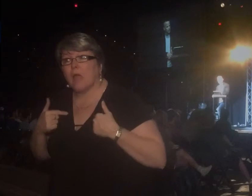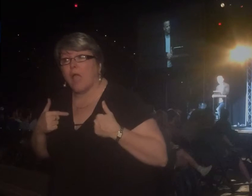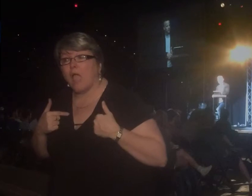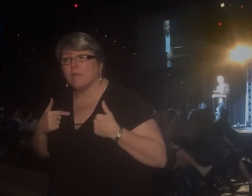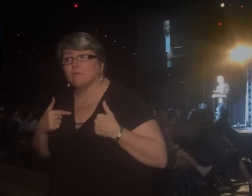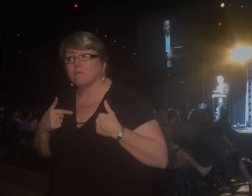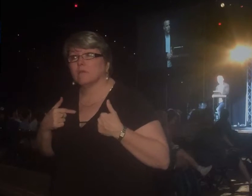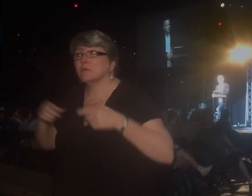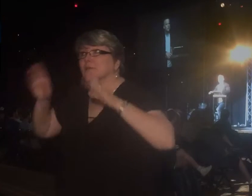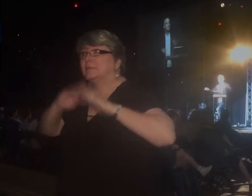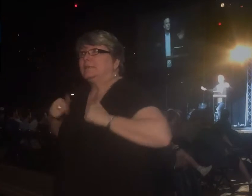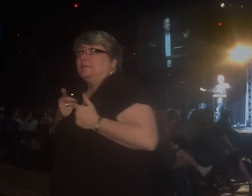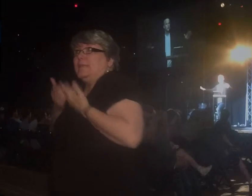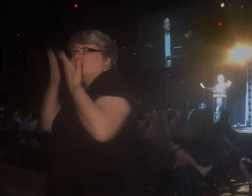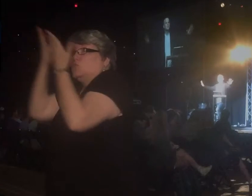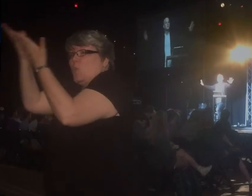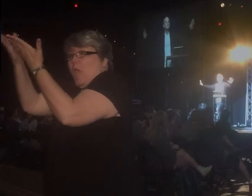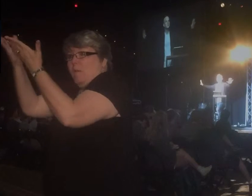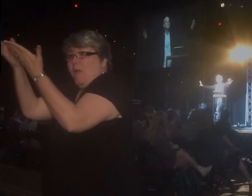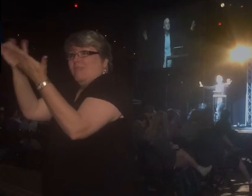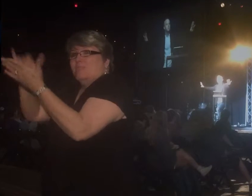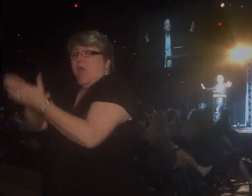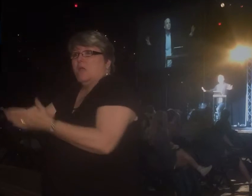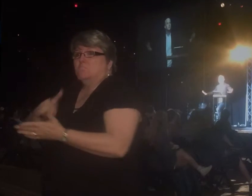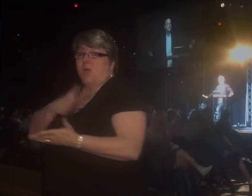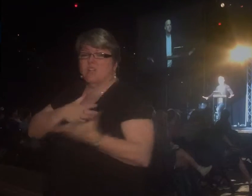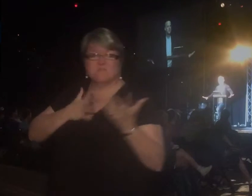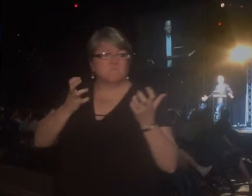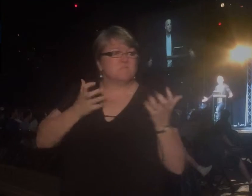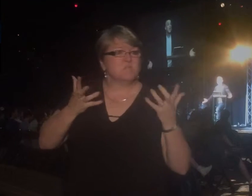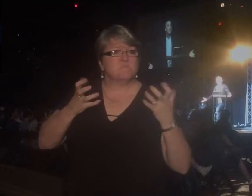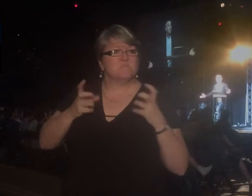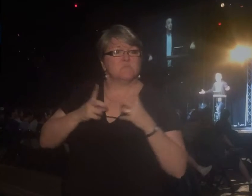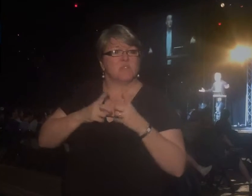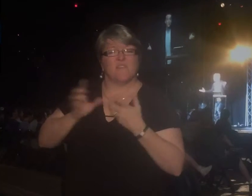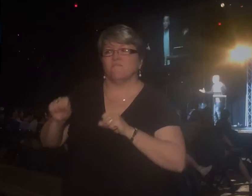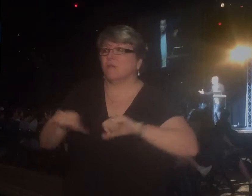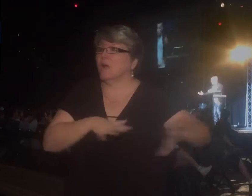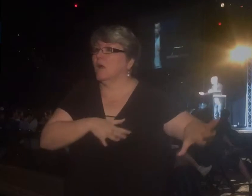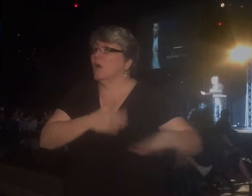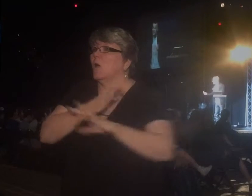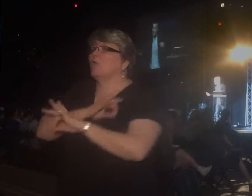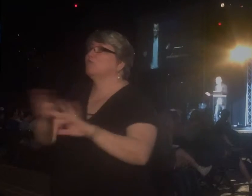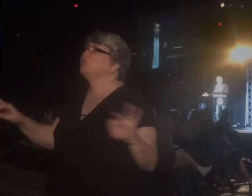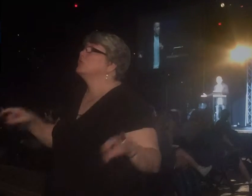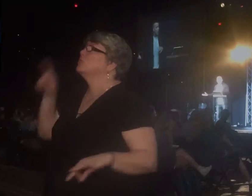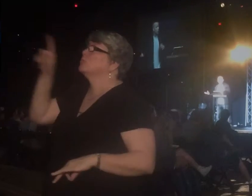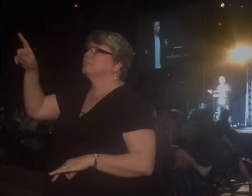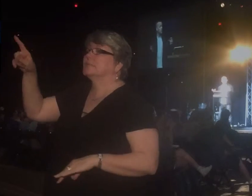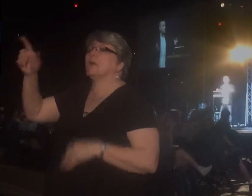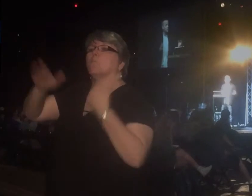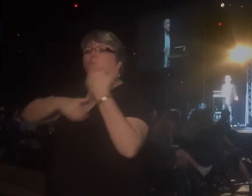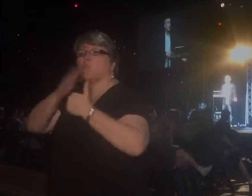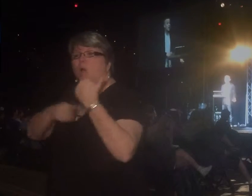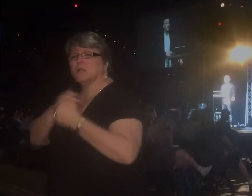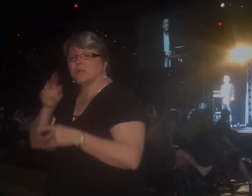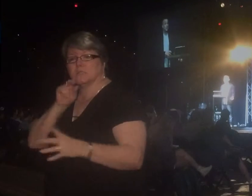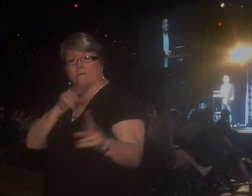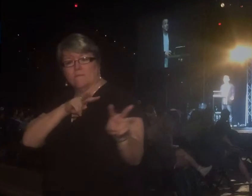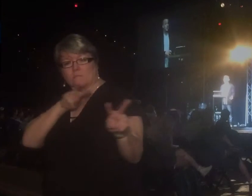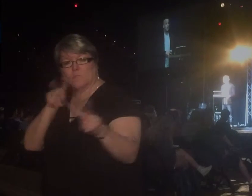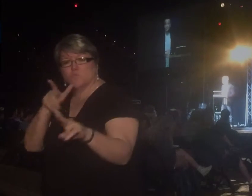life? Consecrate it to him. Because when you do that, it takes the desperation out of dating and frees it up to be what it is, a process